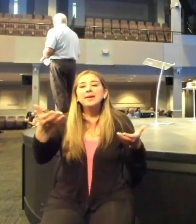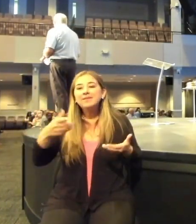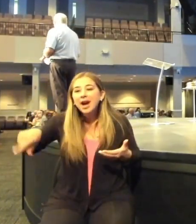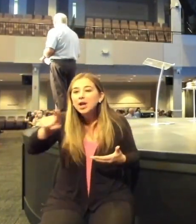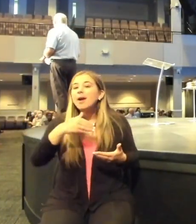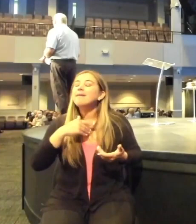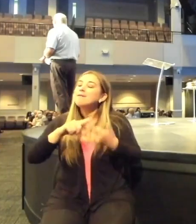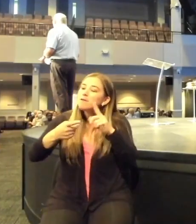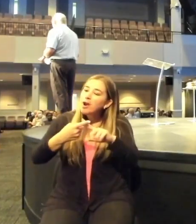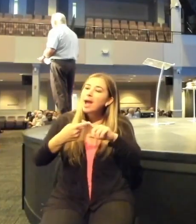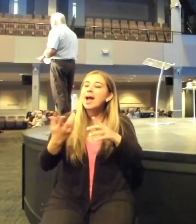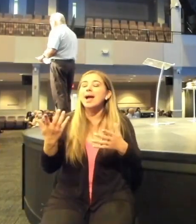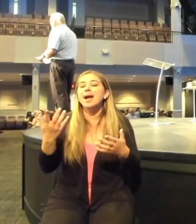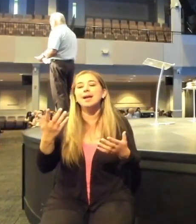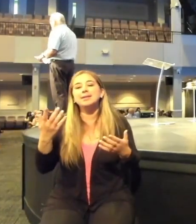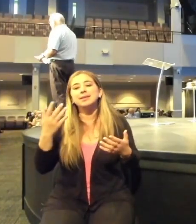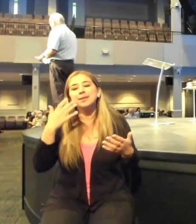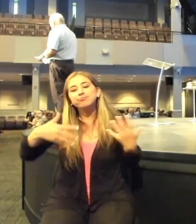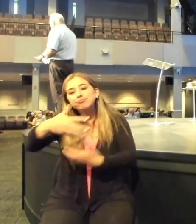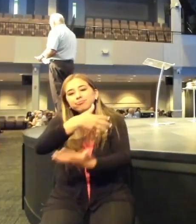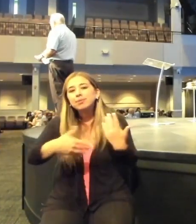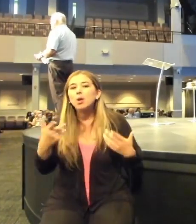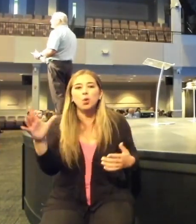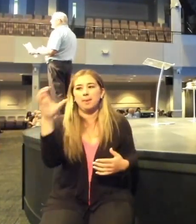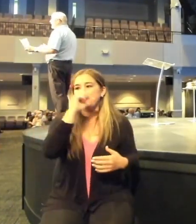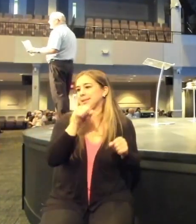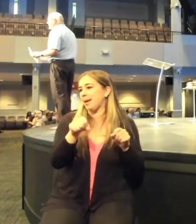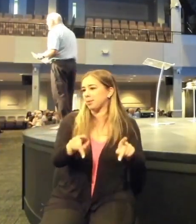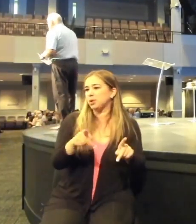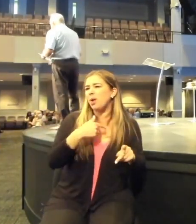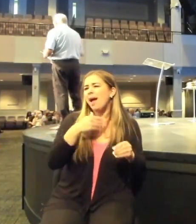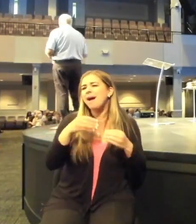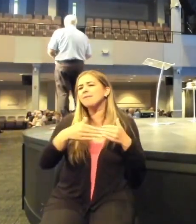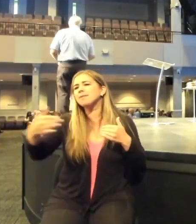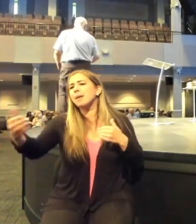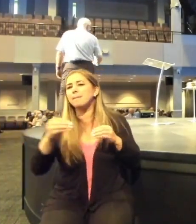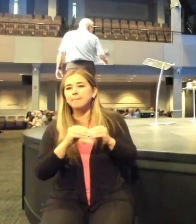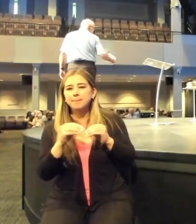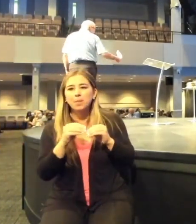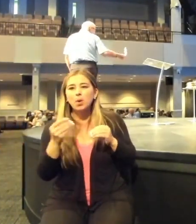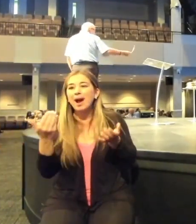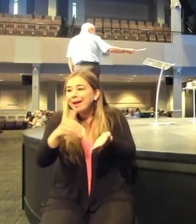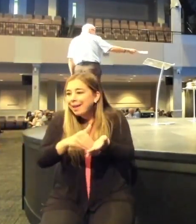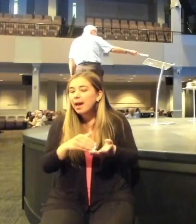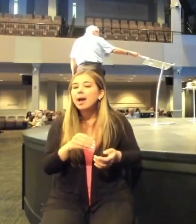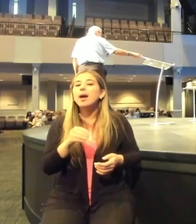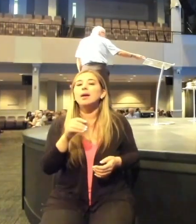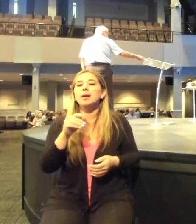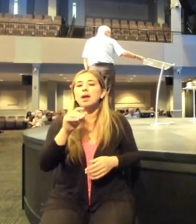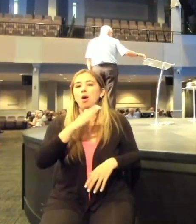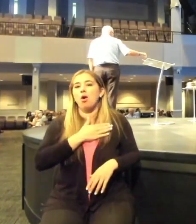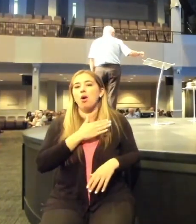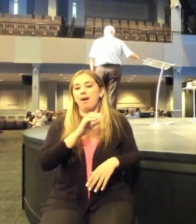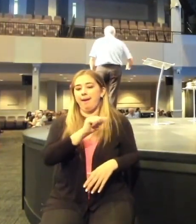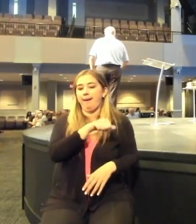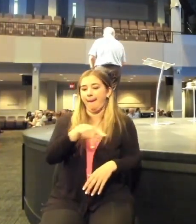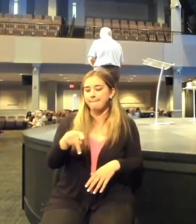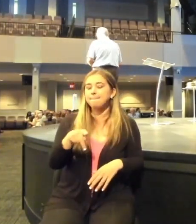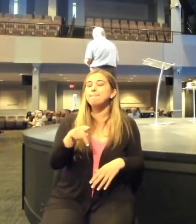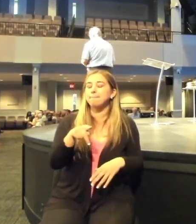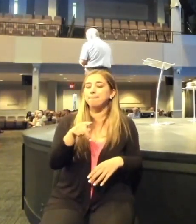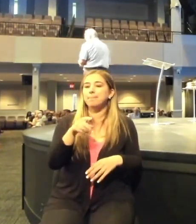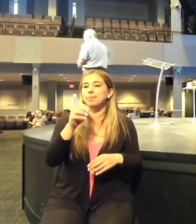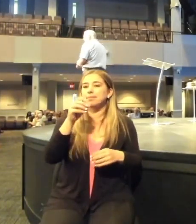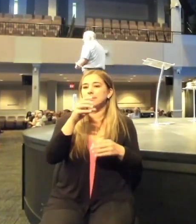friends and connect with people. We don't want you to miss that great opportunity. A lot of other opportunities as well, as I said, you'll find on our church app as well as at